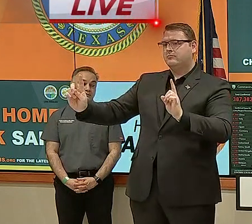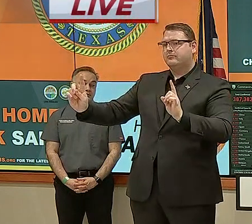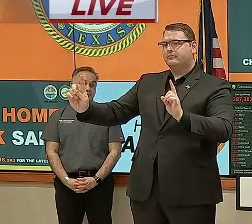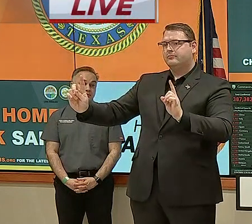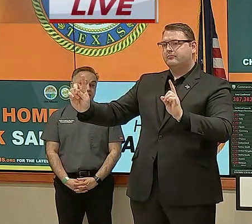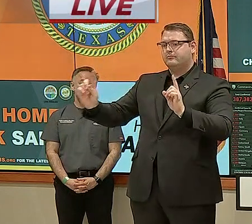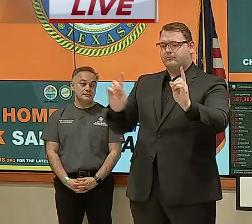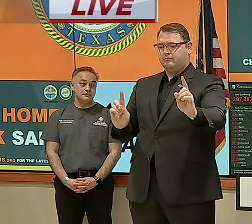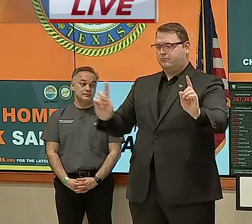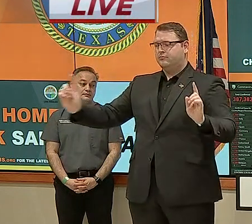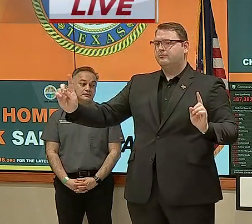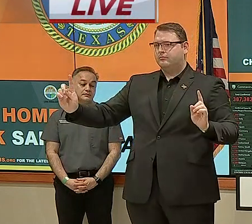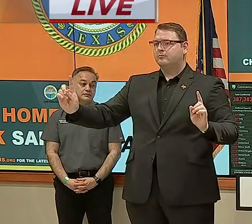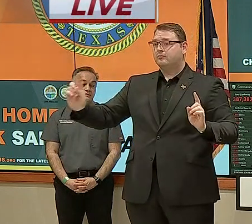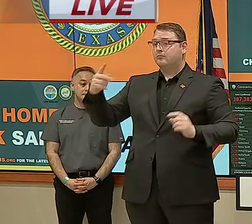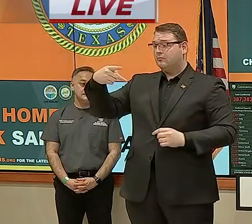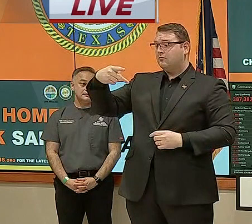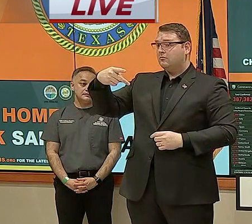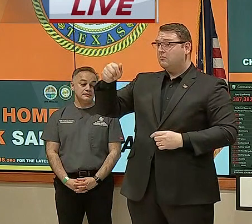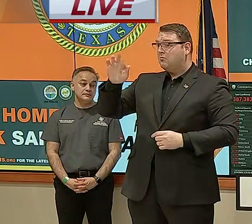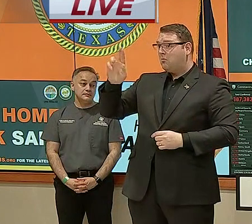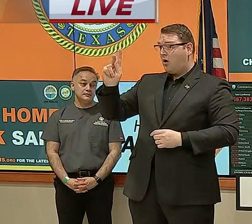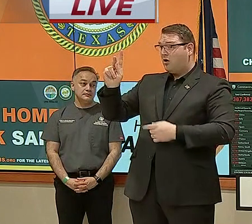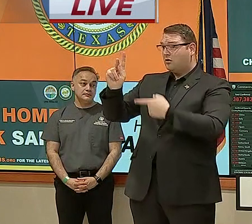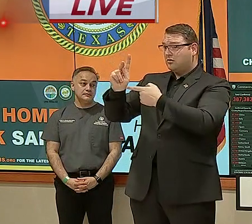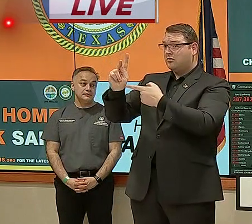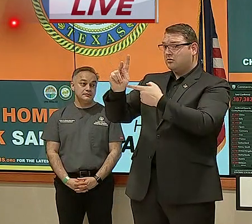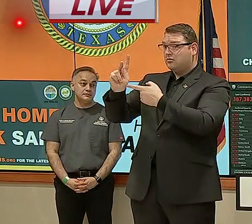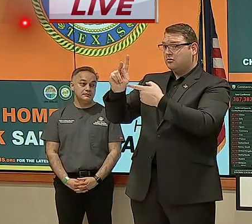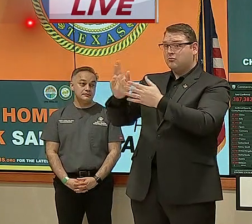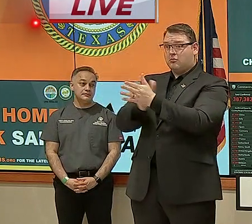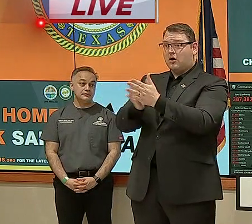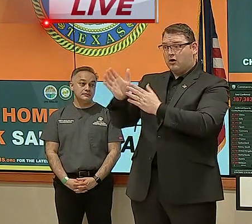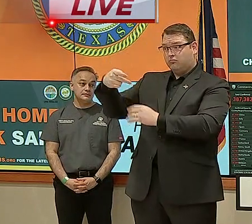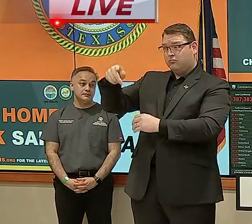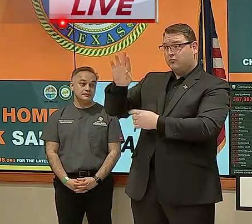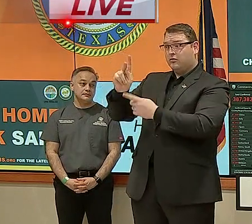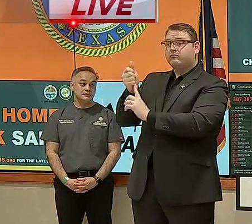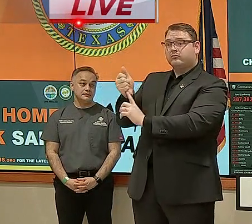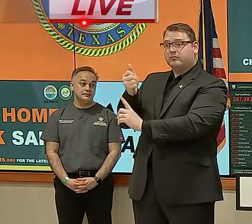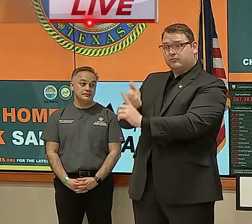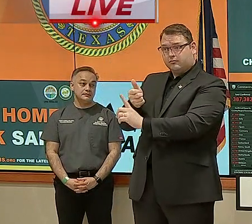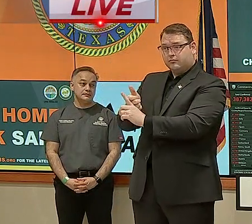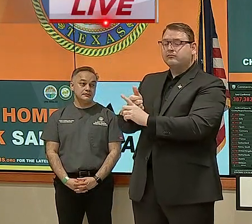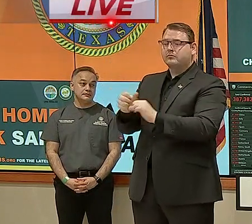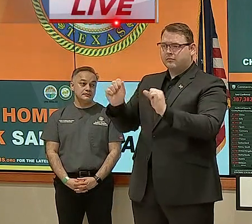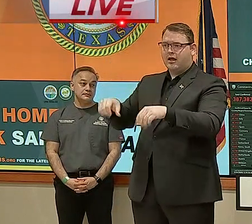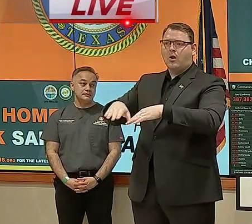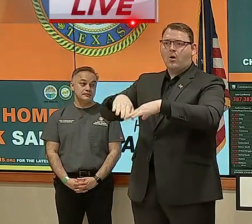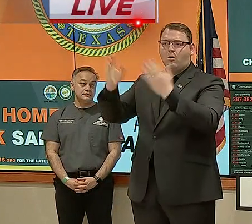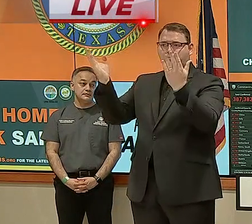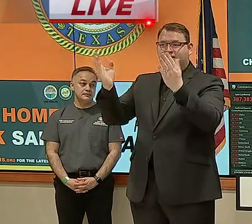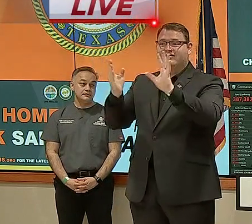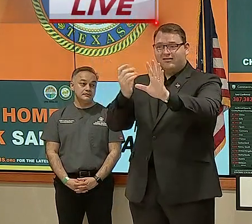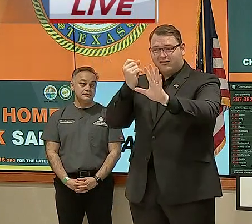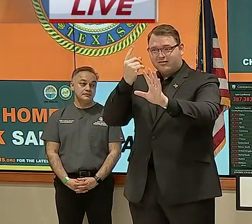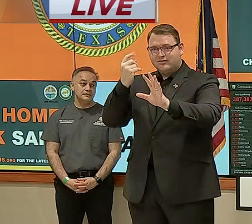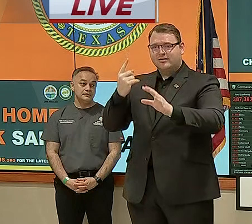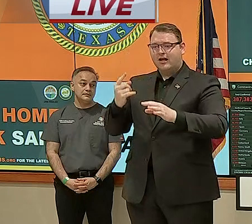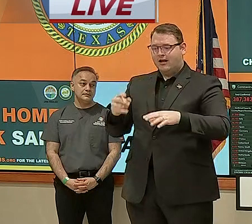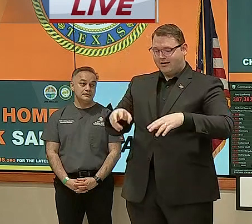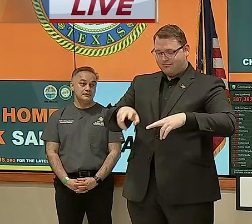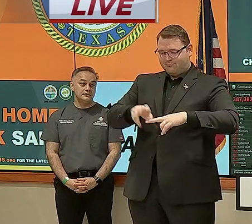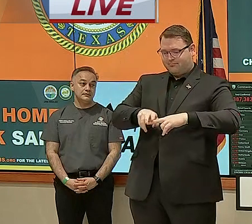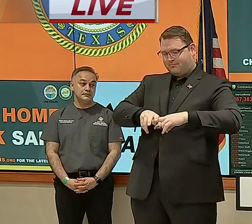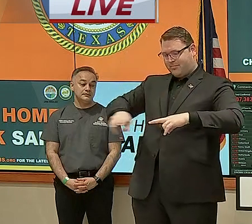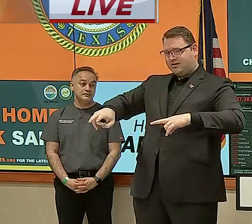parks to remain open. No playgrounds, no exercise equipment, no benches, nothing that can be touched, because we